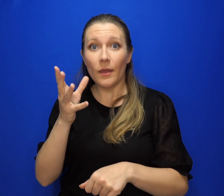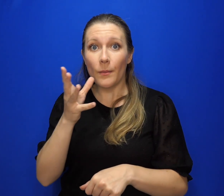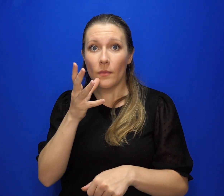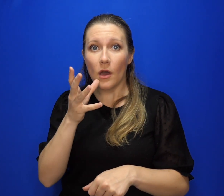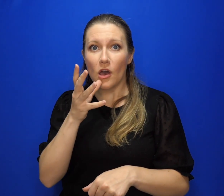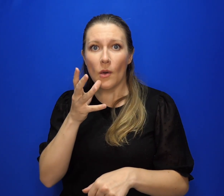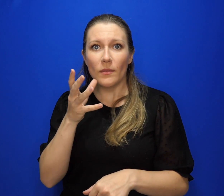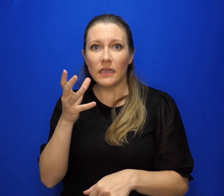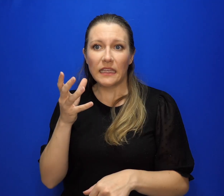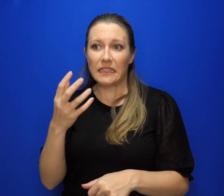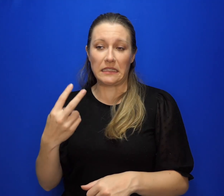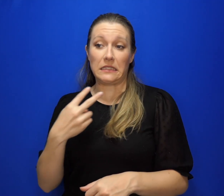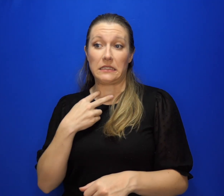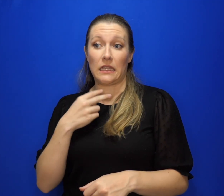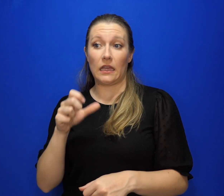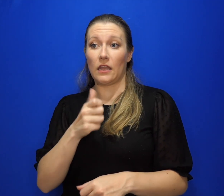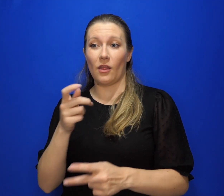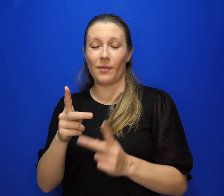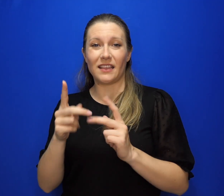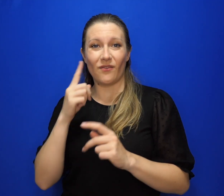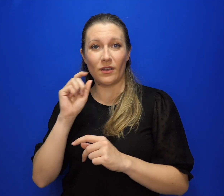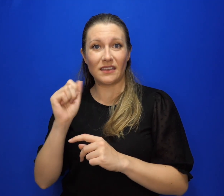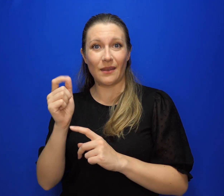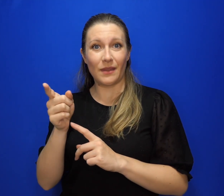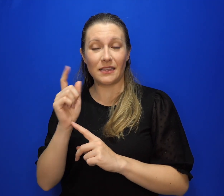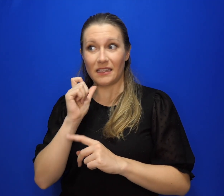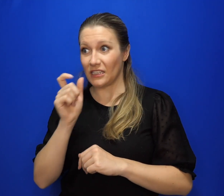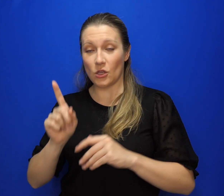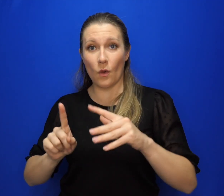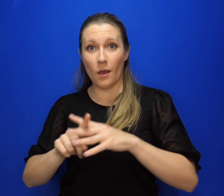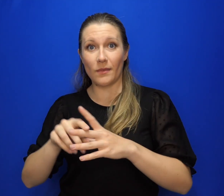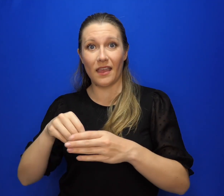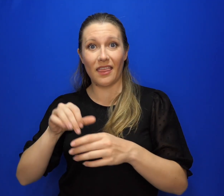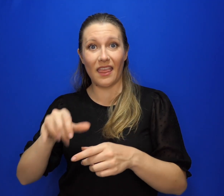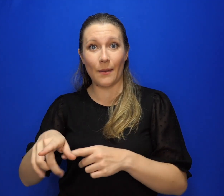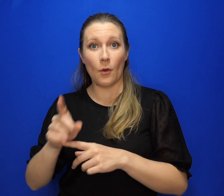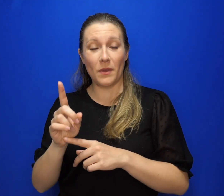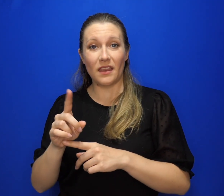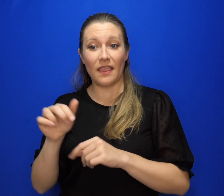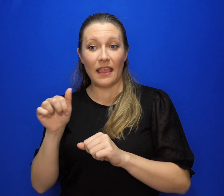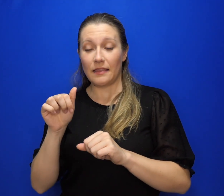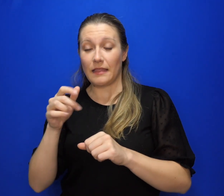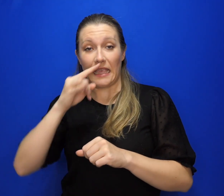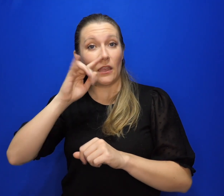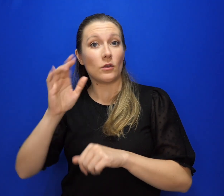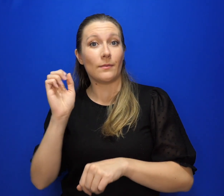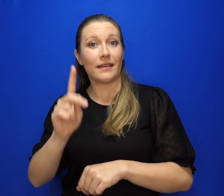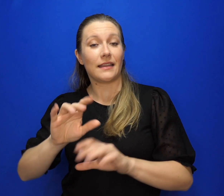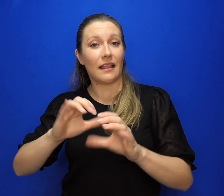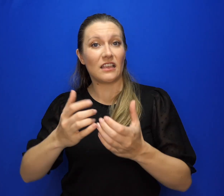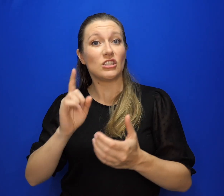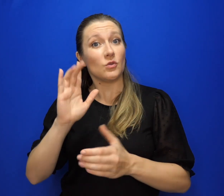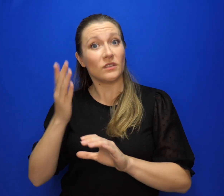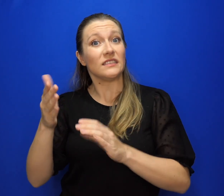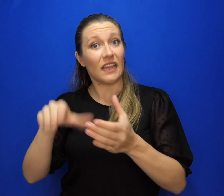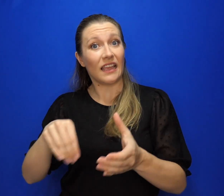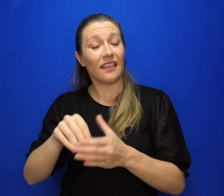and doesn't show up at that moment, they send that kid back to class and she just dies in her room. You know what I mean? Isn't that terrible?